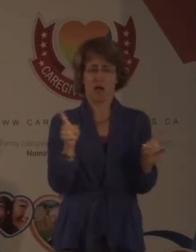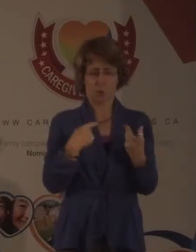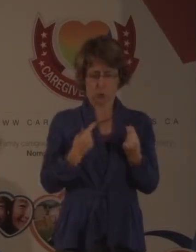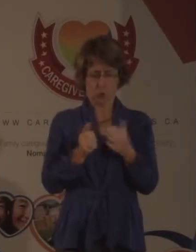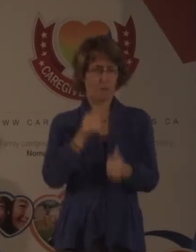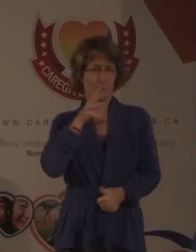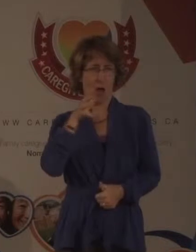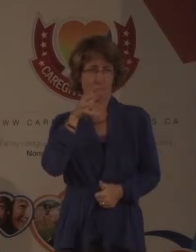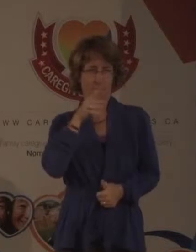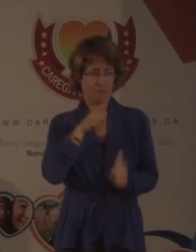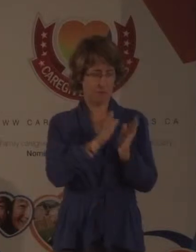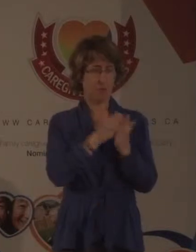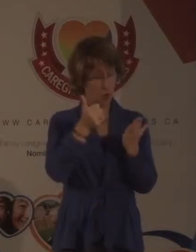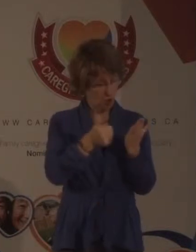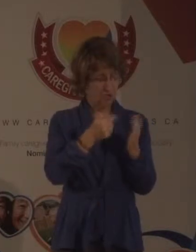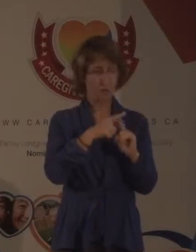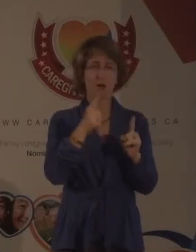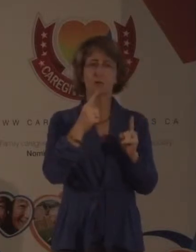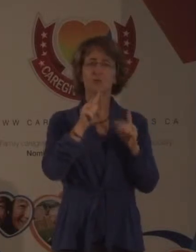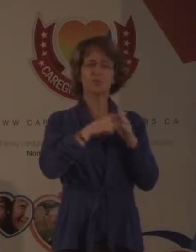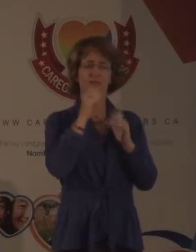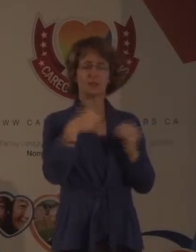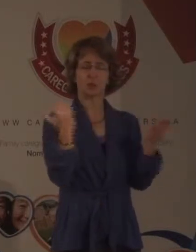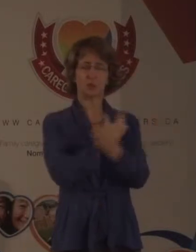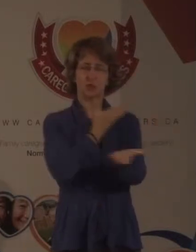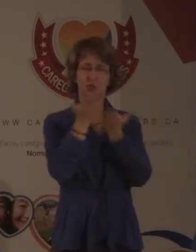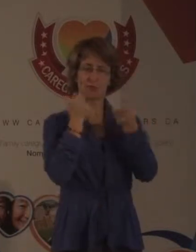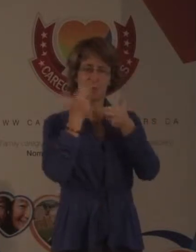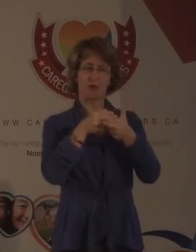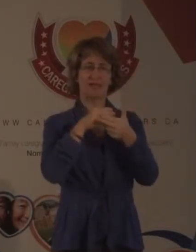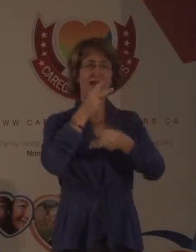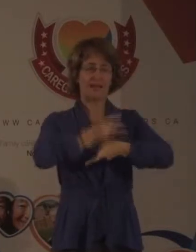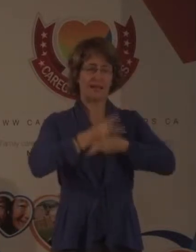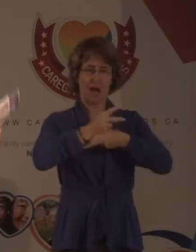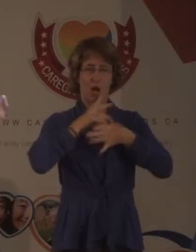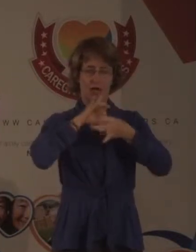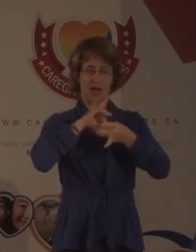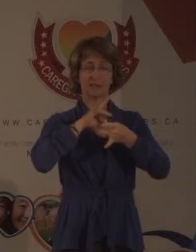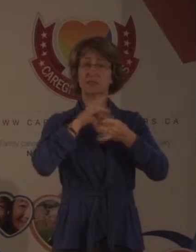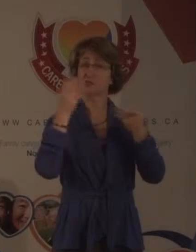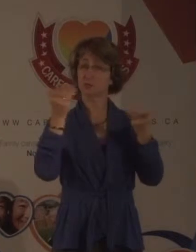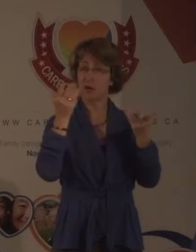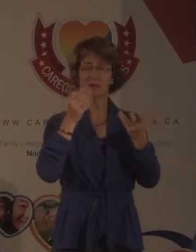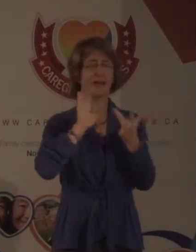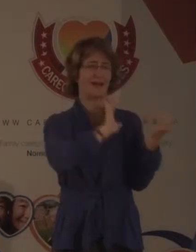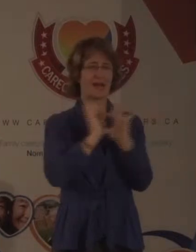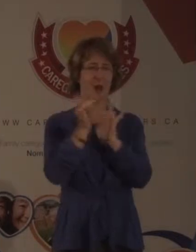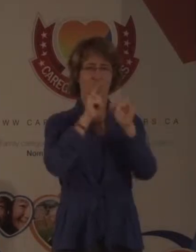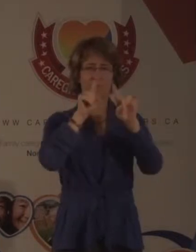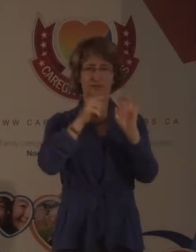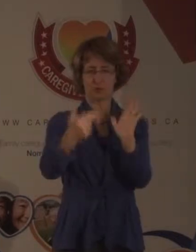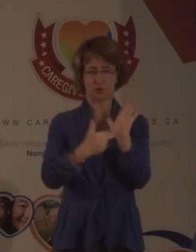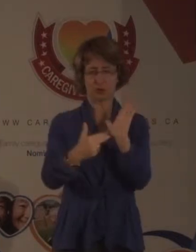So what's happening here is that we started Care Connect, and Care Connect is a network of nurses, and what we do